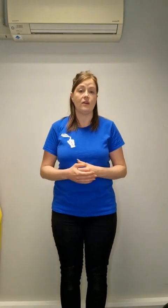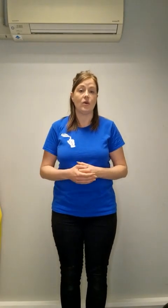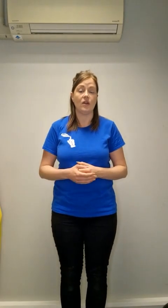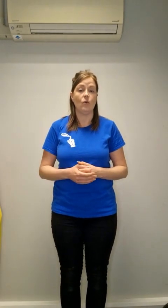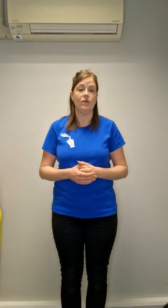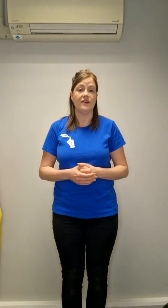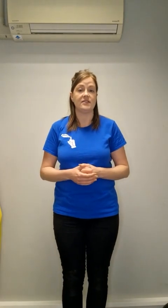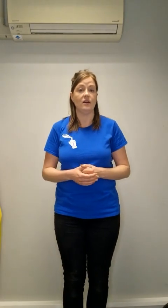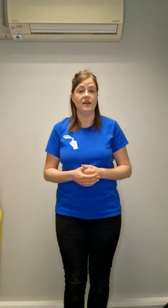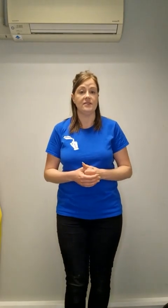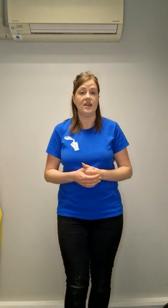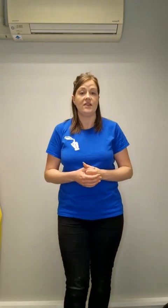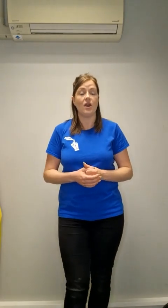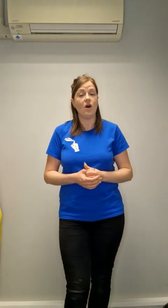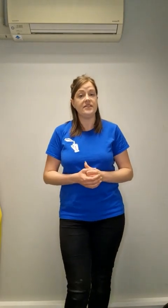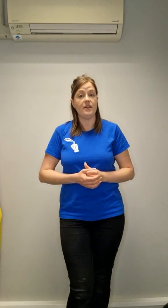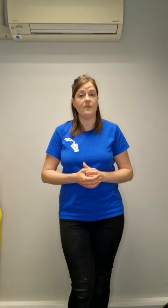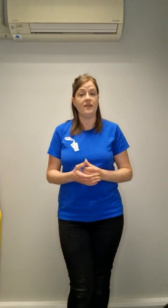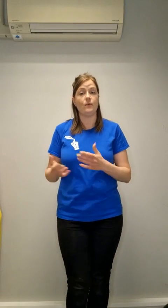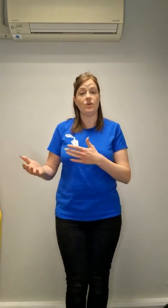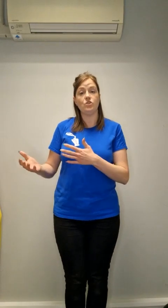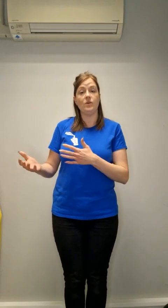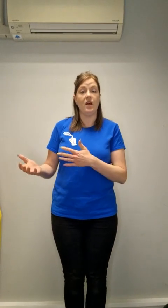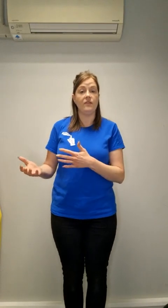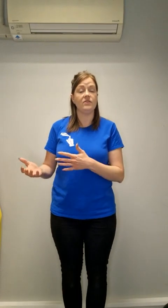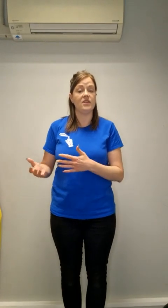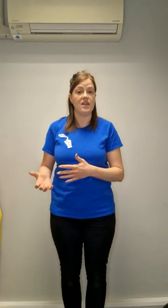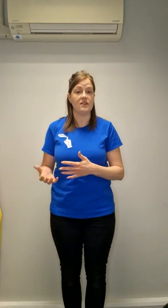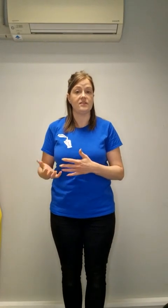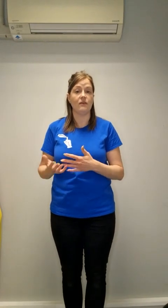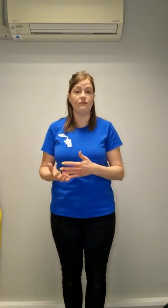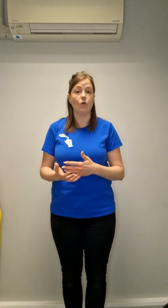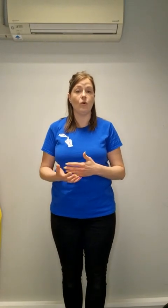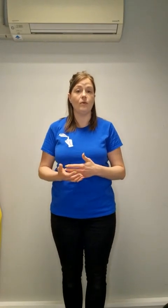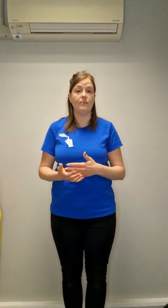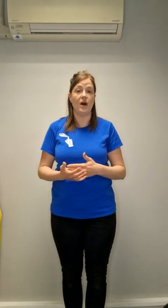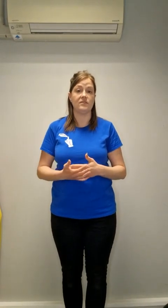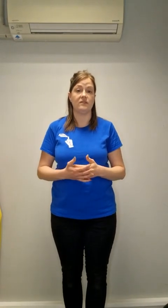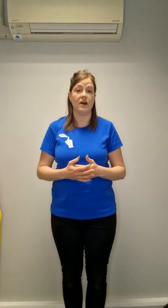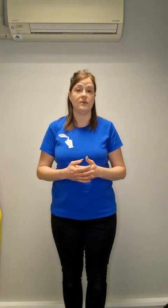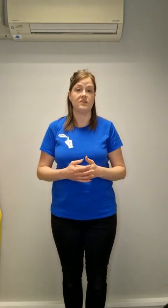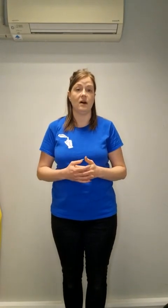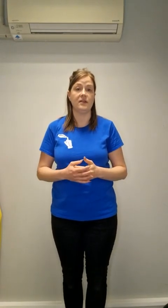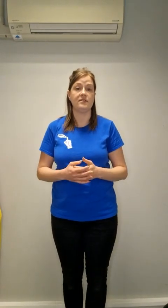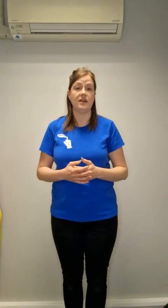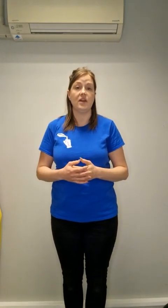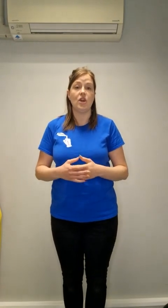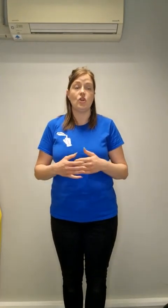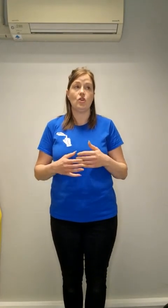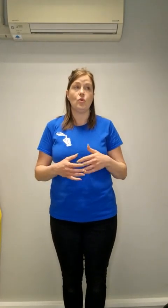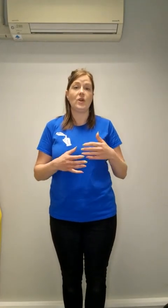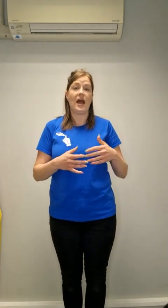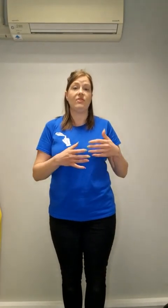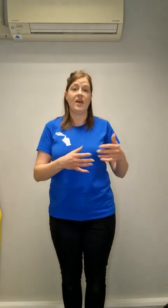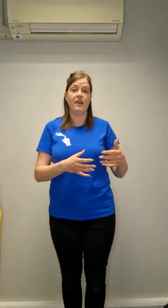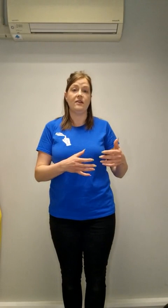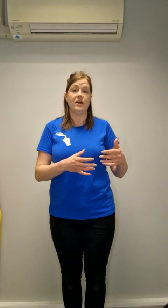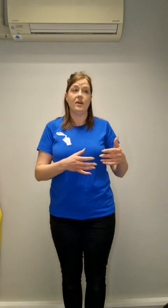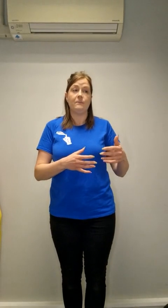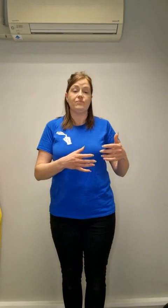unlocking all of our signs. The idea being that once you learn these 4 parts of our signs, you can then